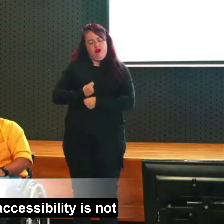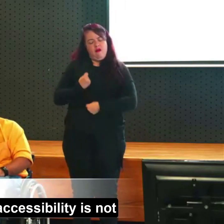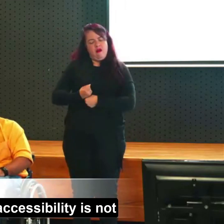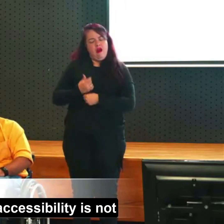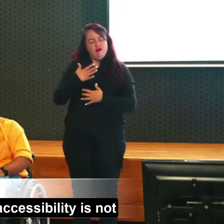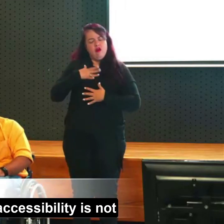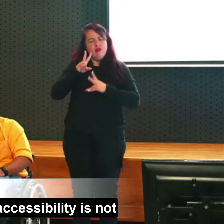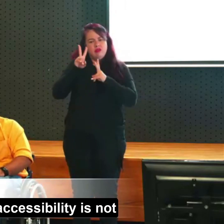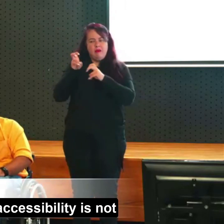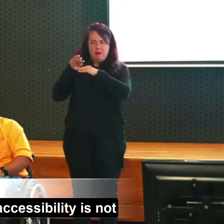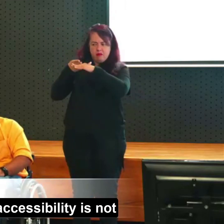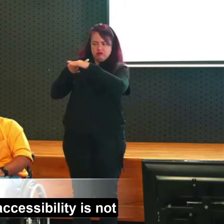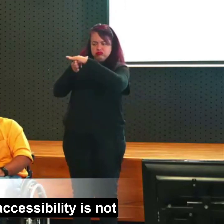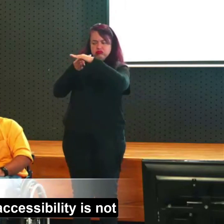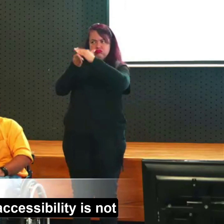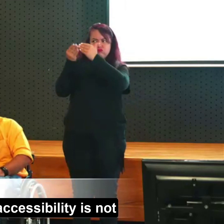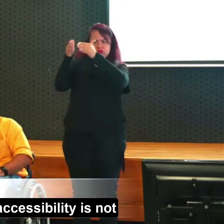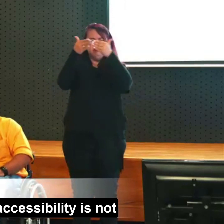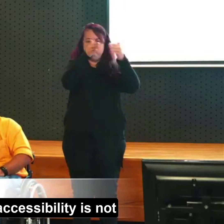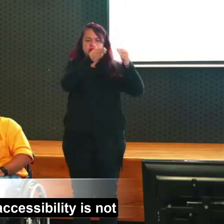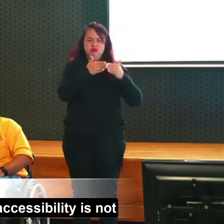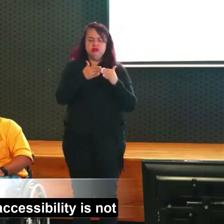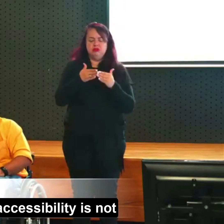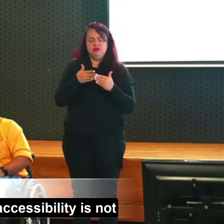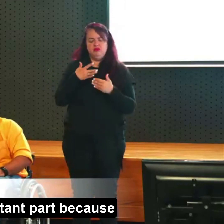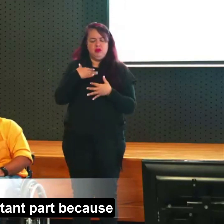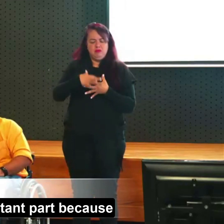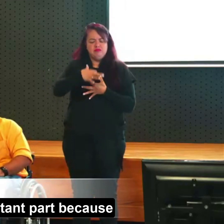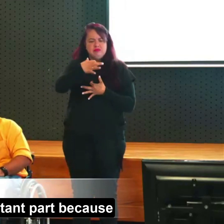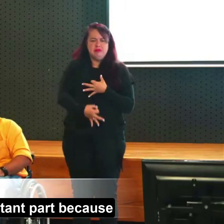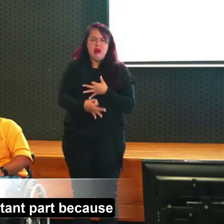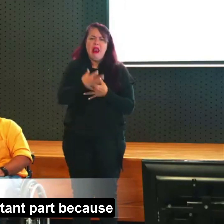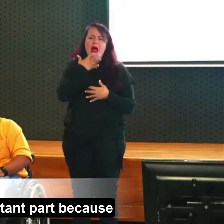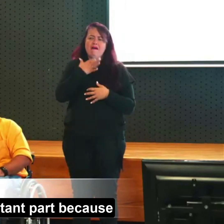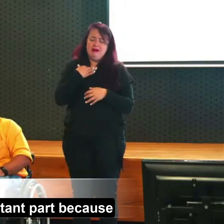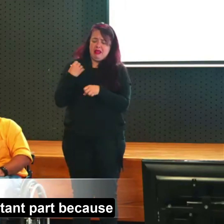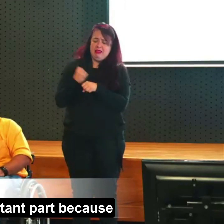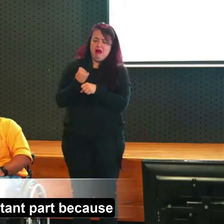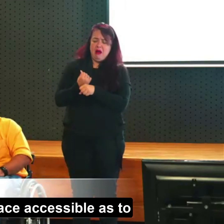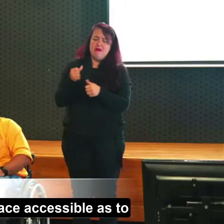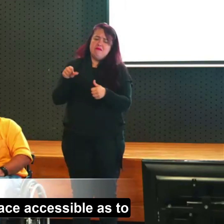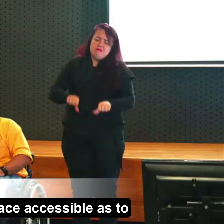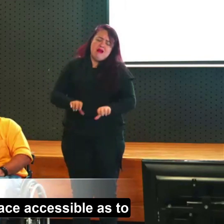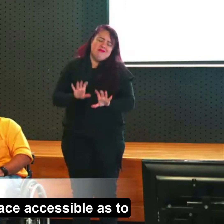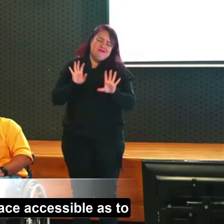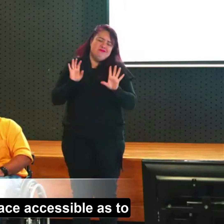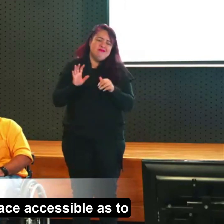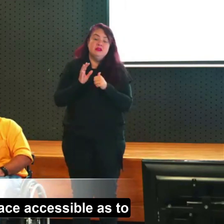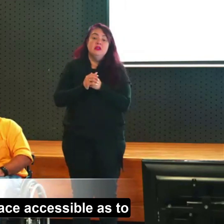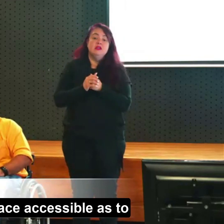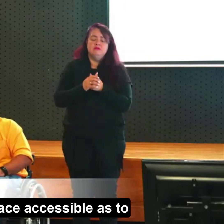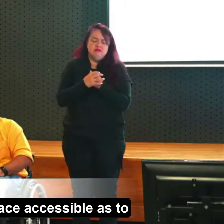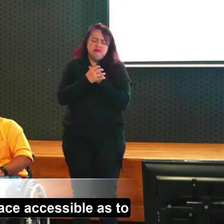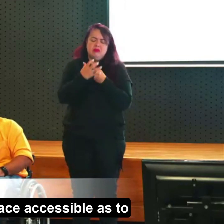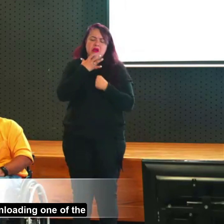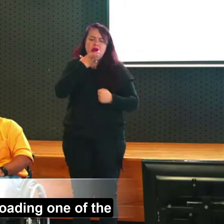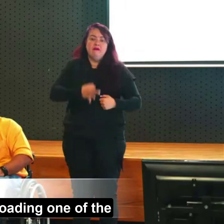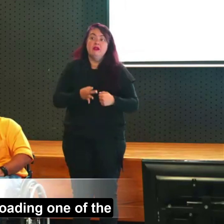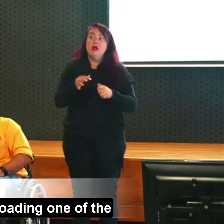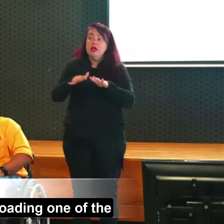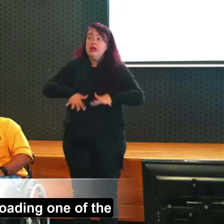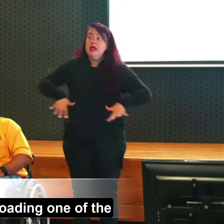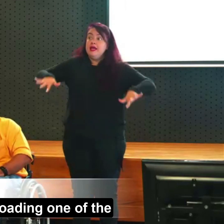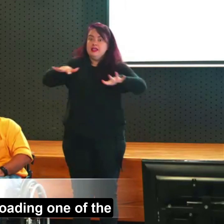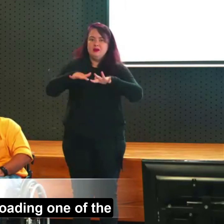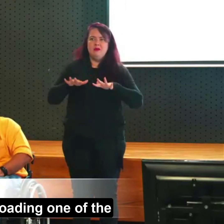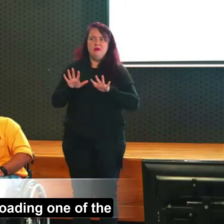work. But accessibility is not the important part, because making a place accessible is